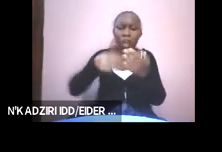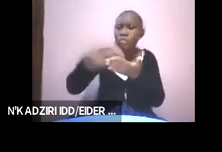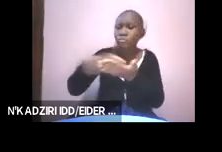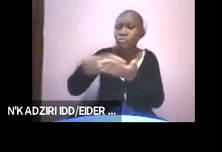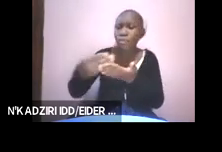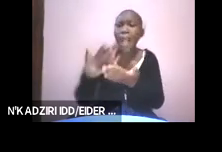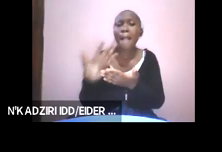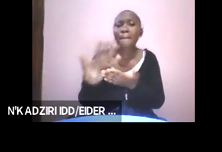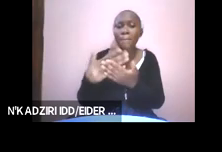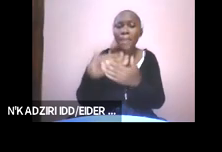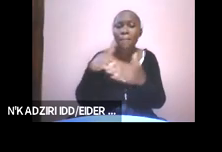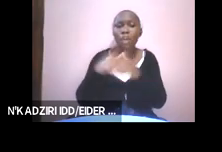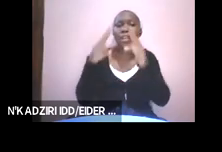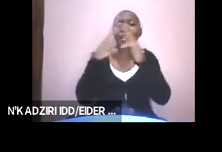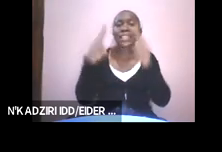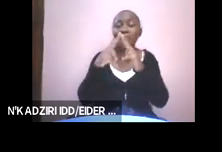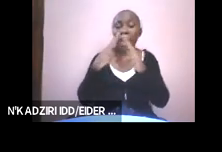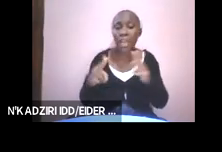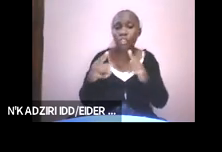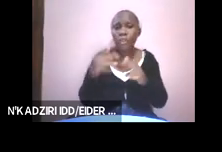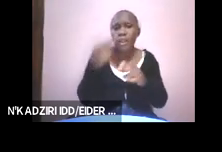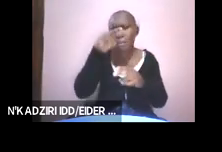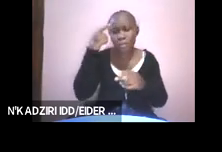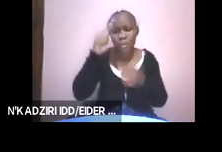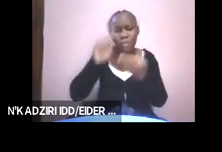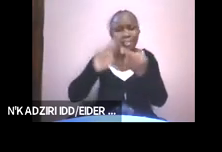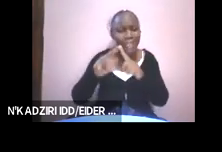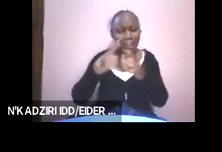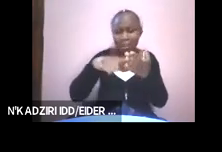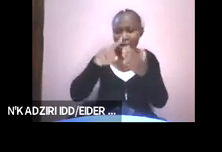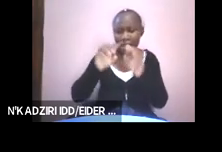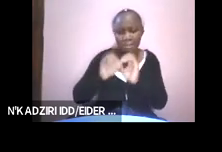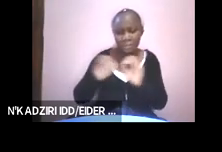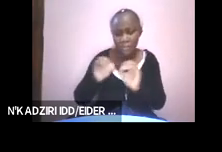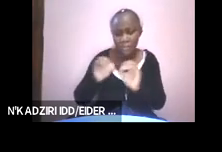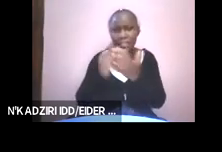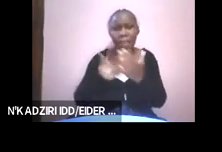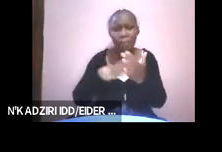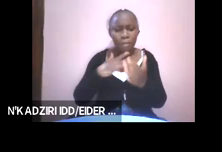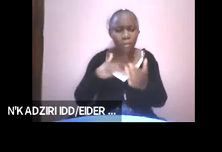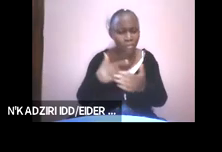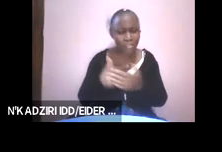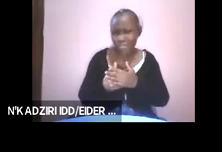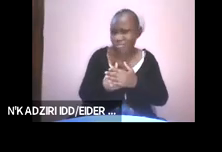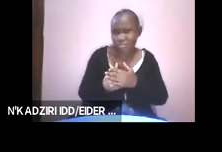they are not up to standard. And sometimes people feel like they cannot communicate with the